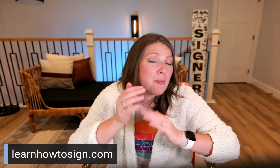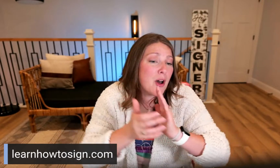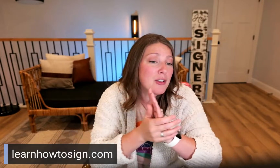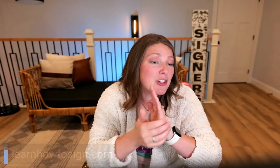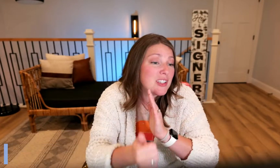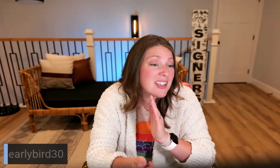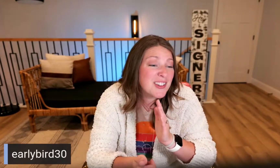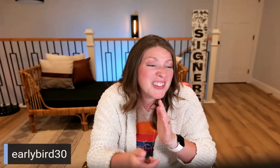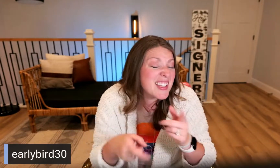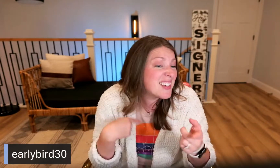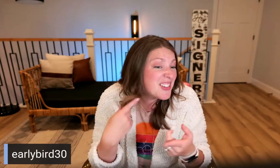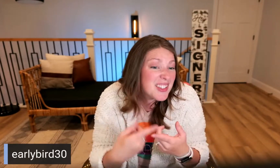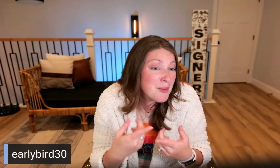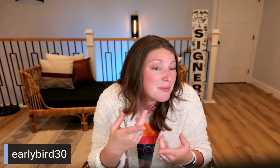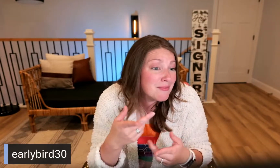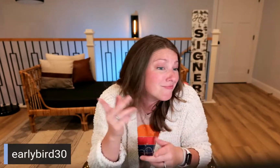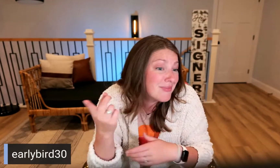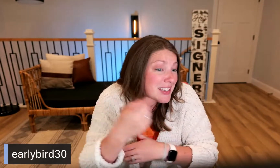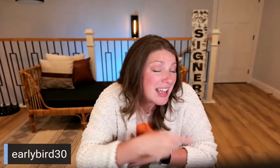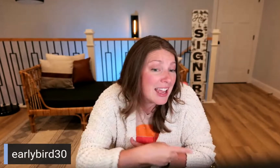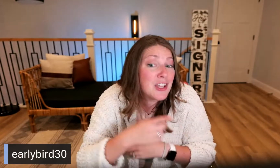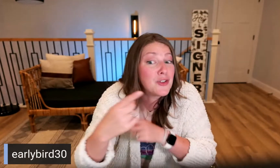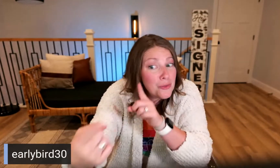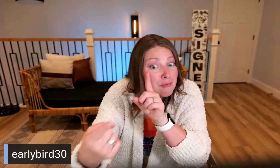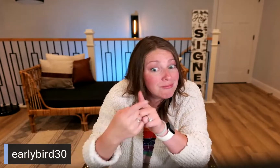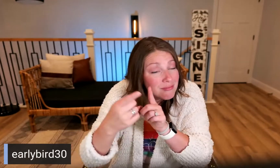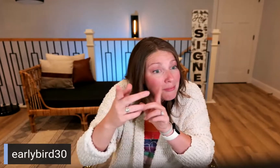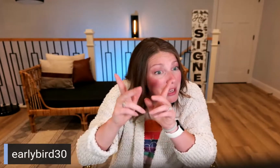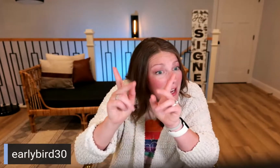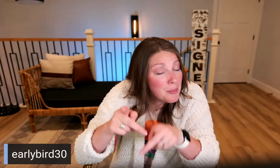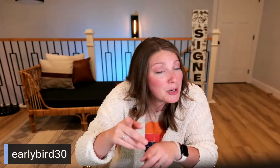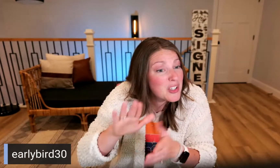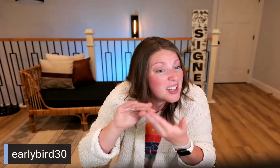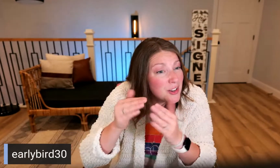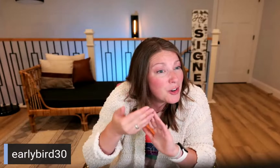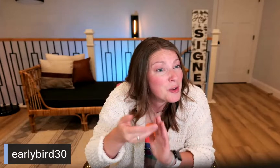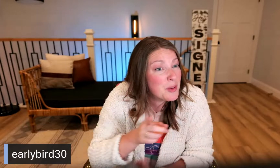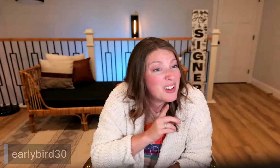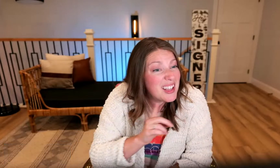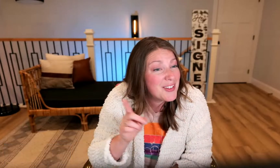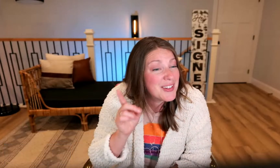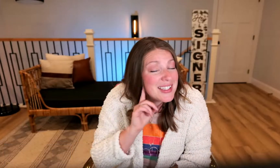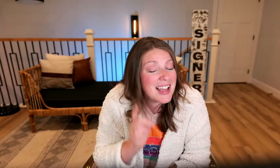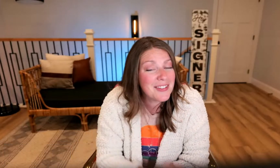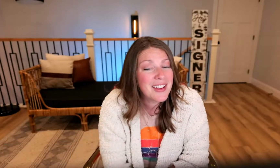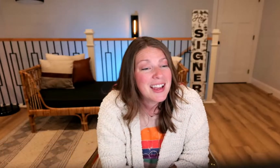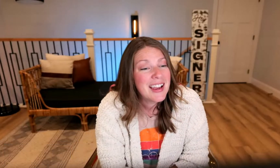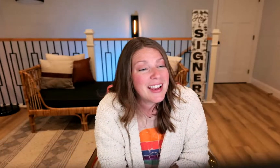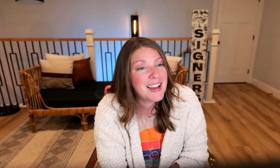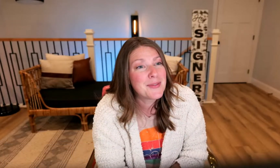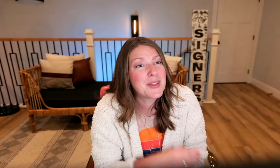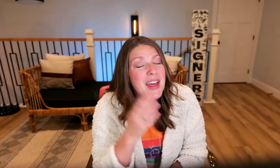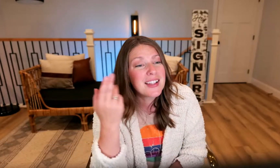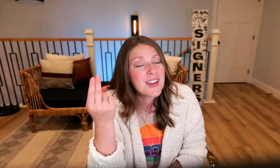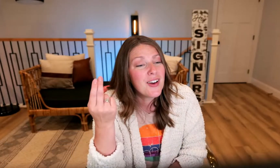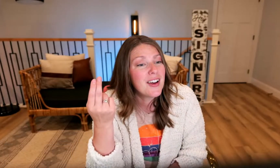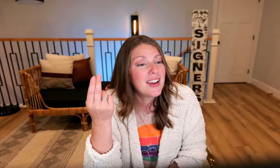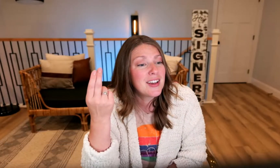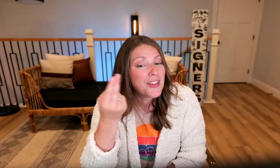upon your skills until someday you meet a person in your community who is deaf. So that's on